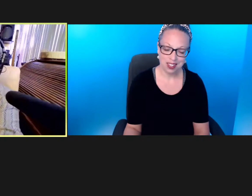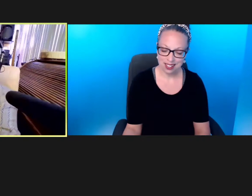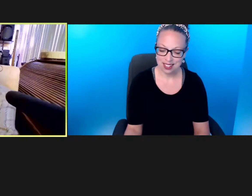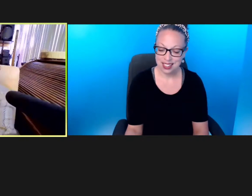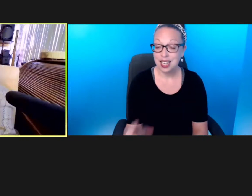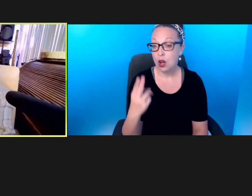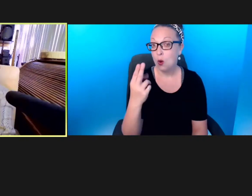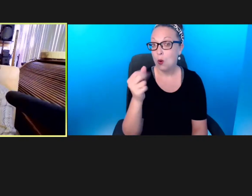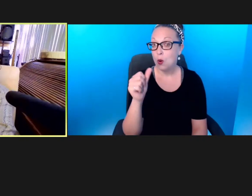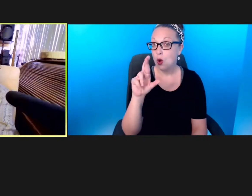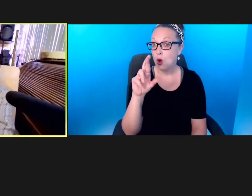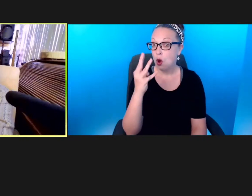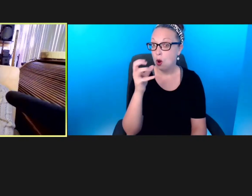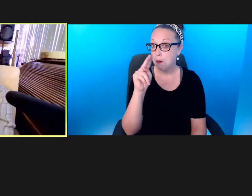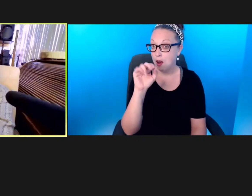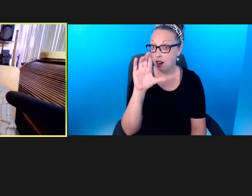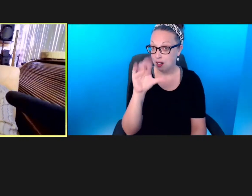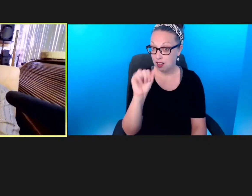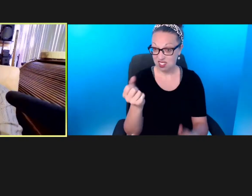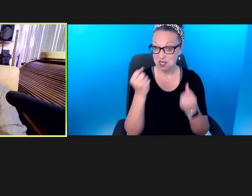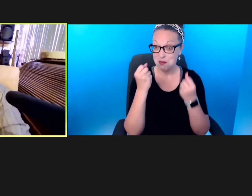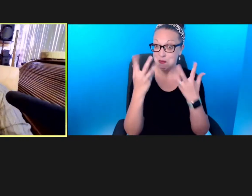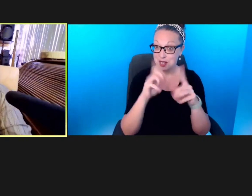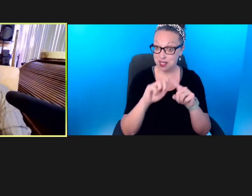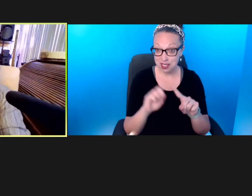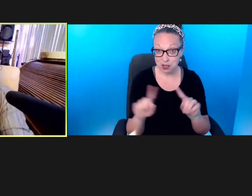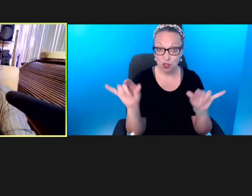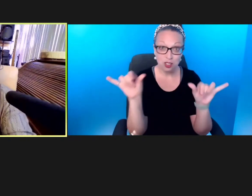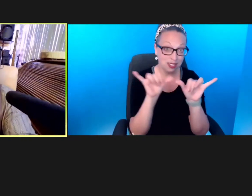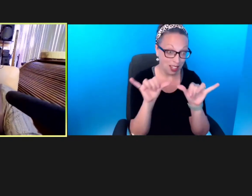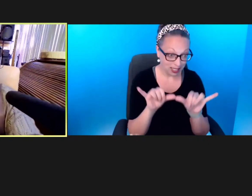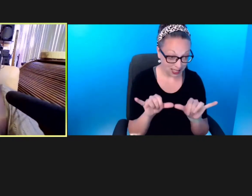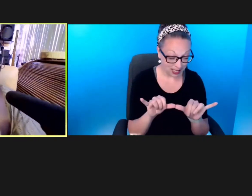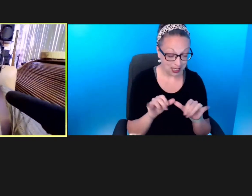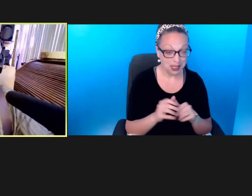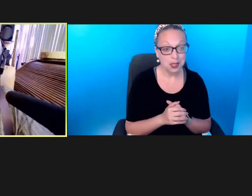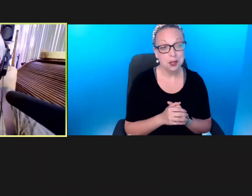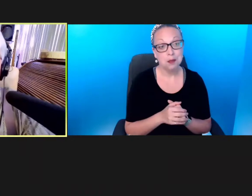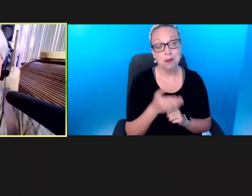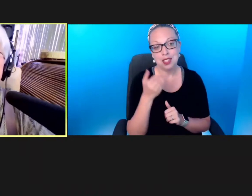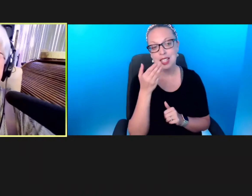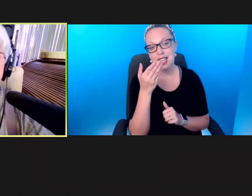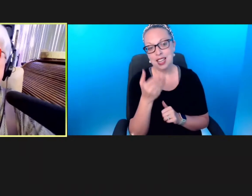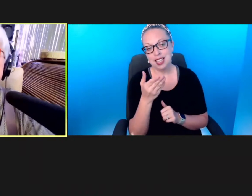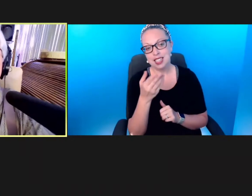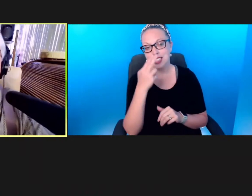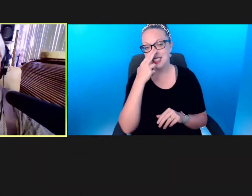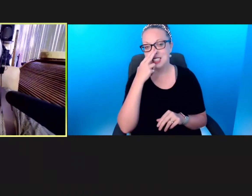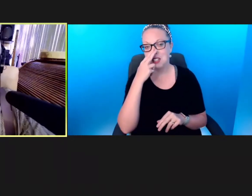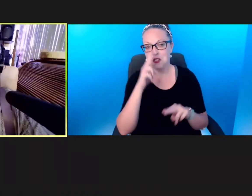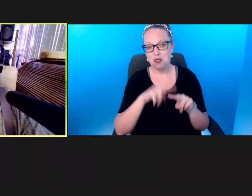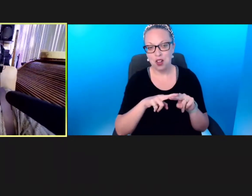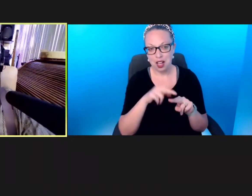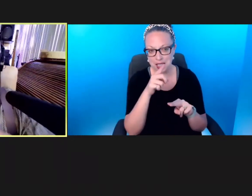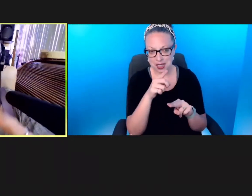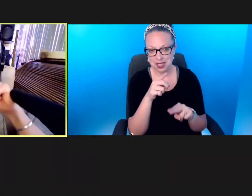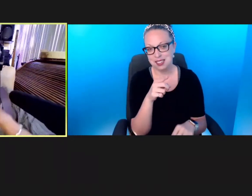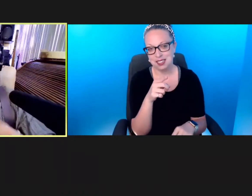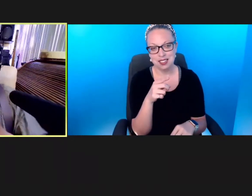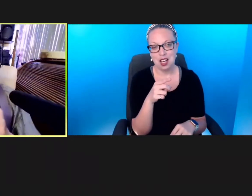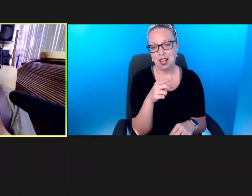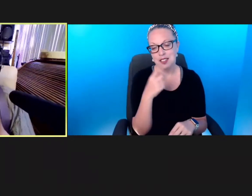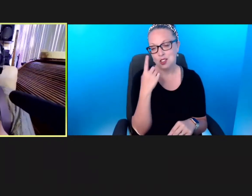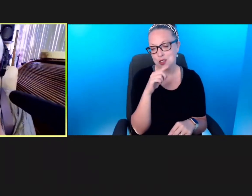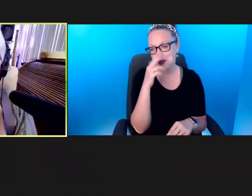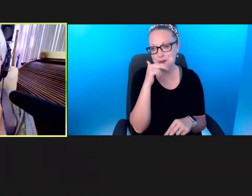harmonicas come in many different sizes. This is a little novelty harmonica that's often given to